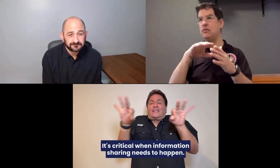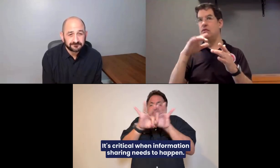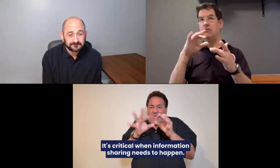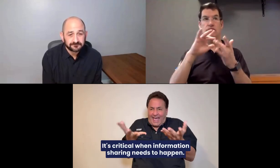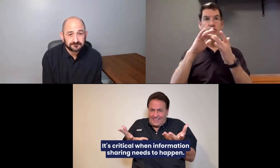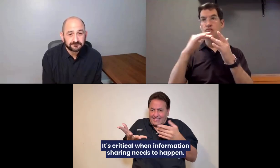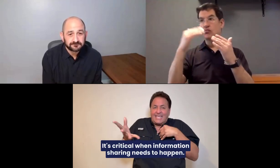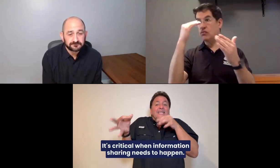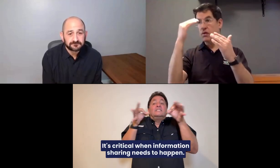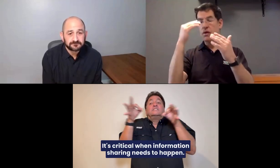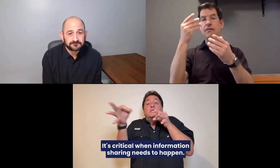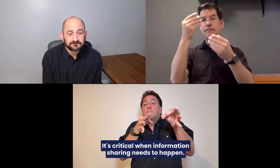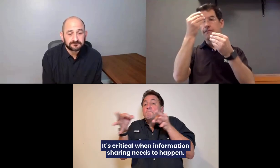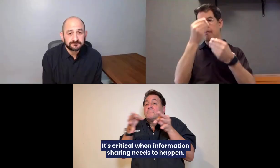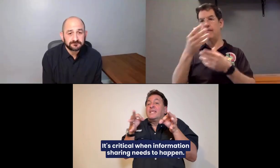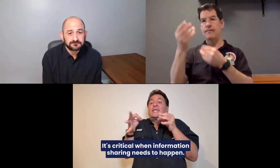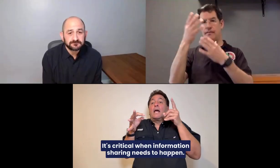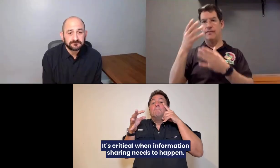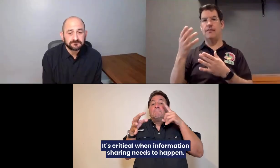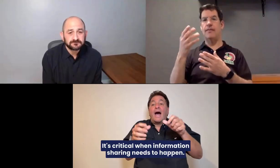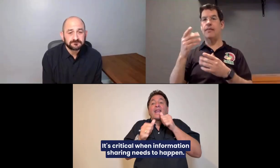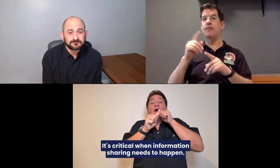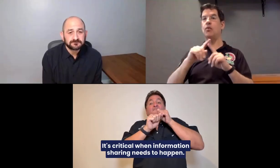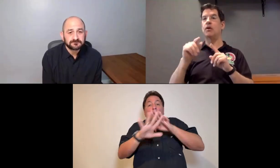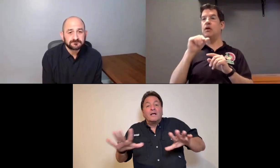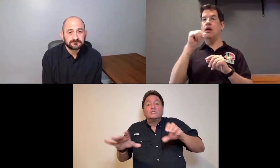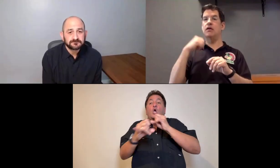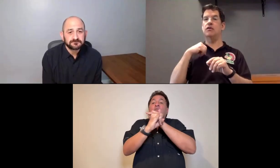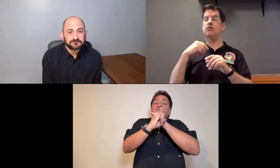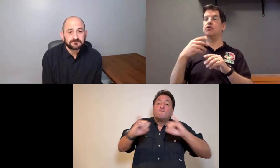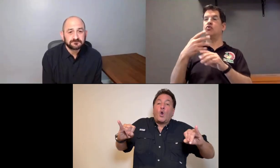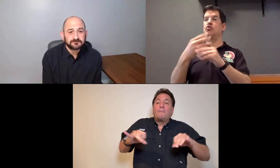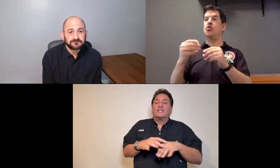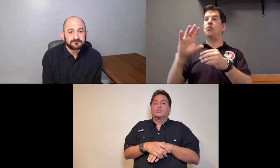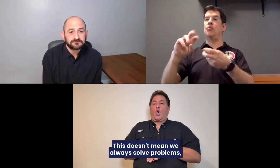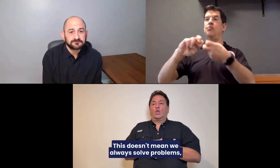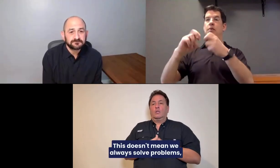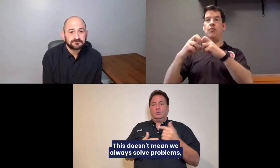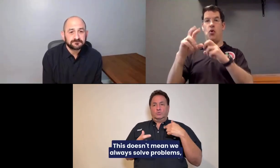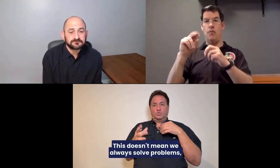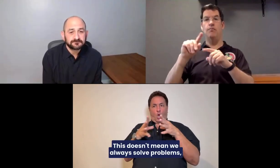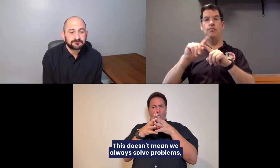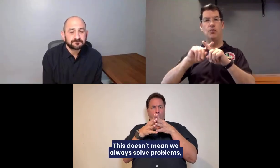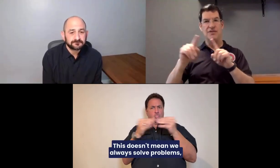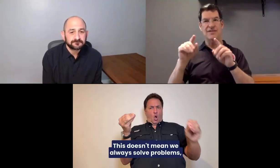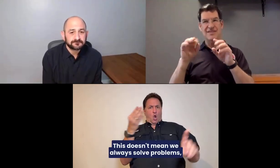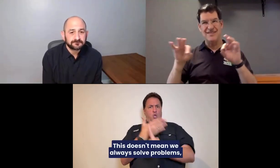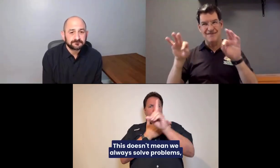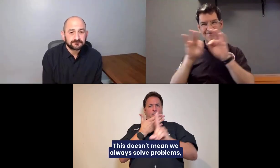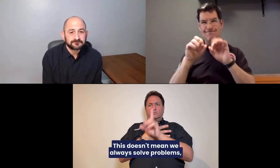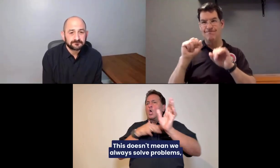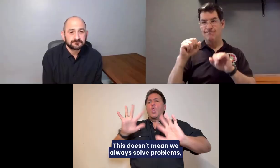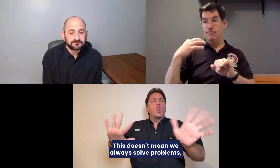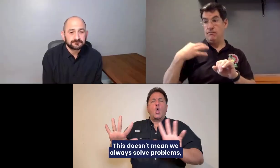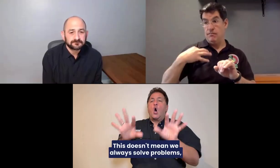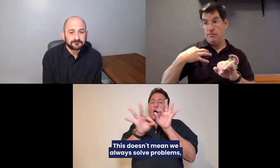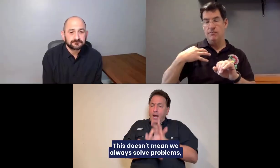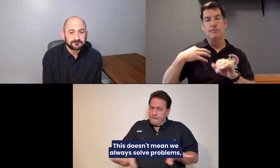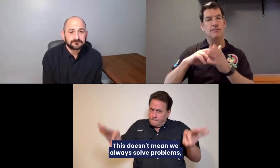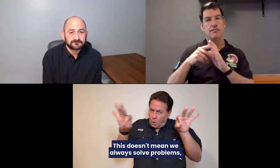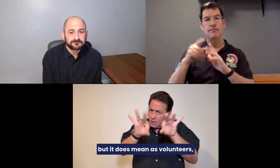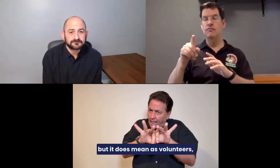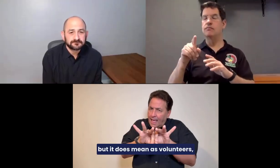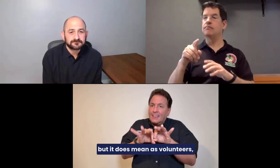critical when information sharing needs to happen. This doesn't mean we always solve